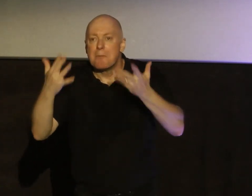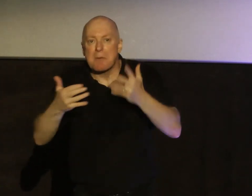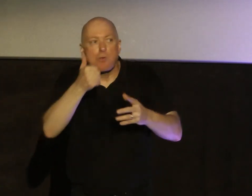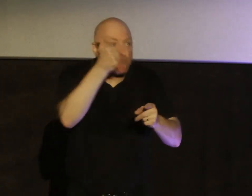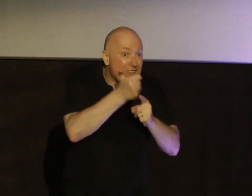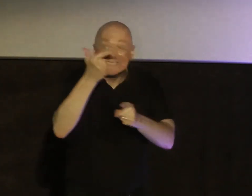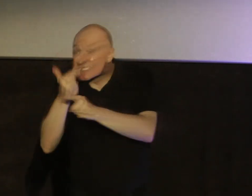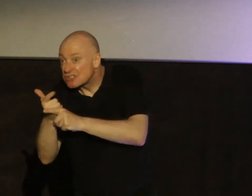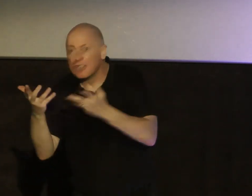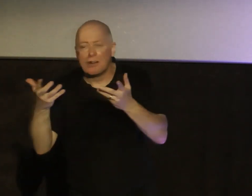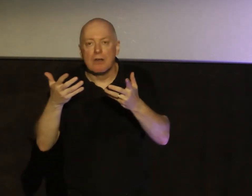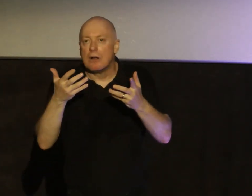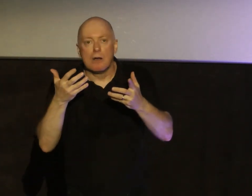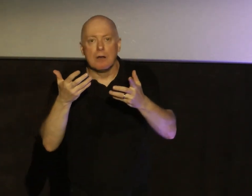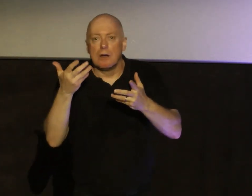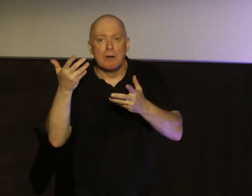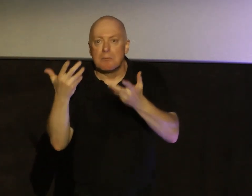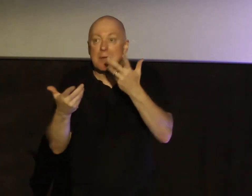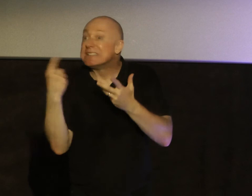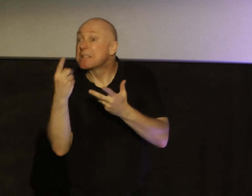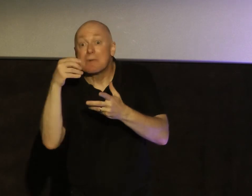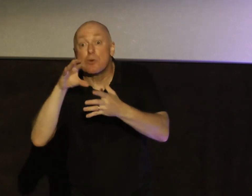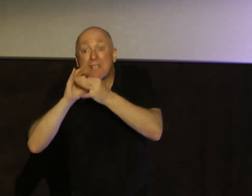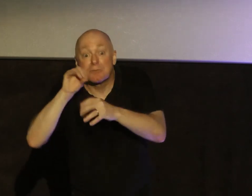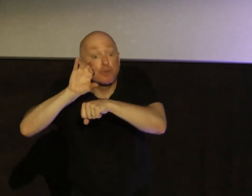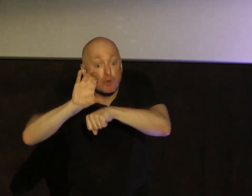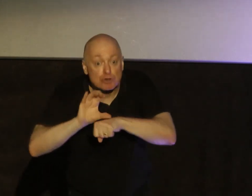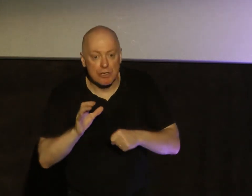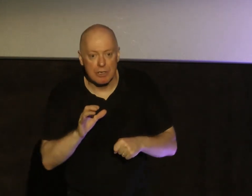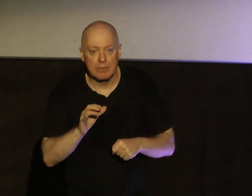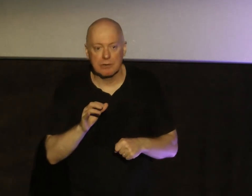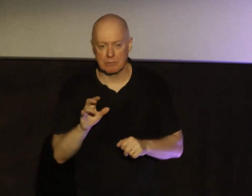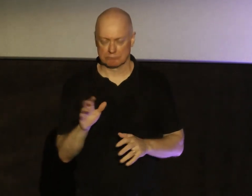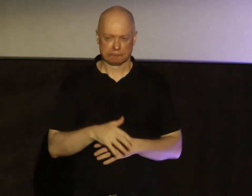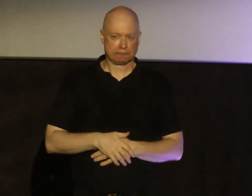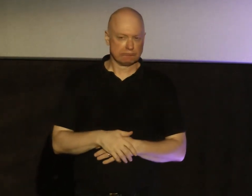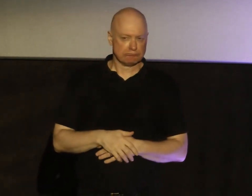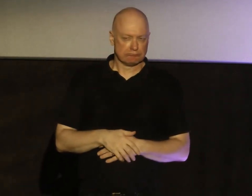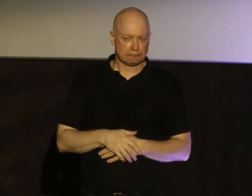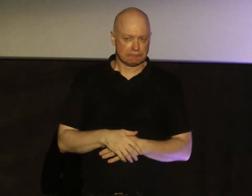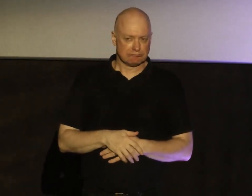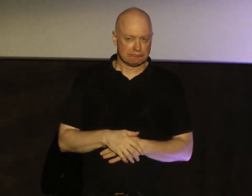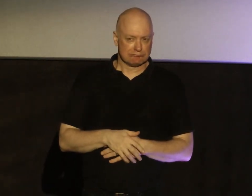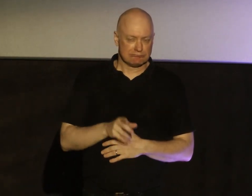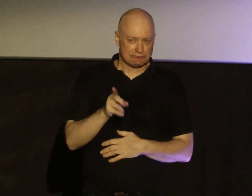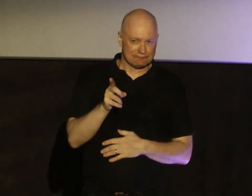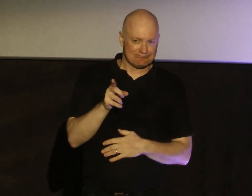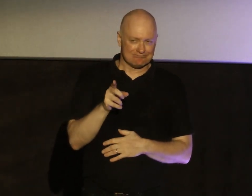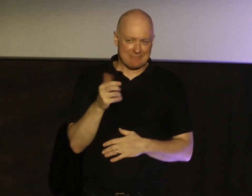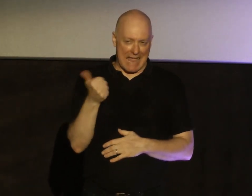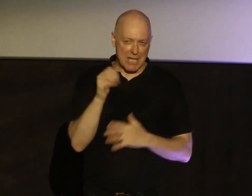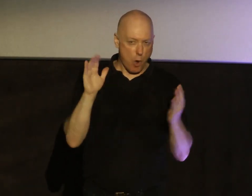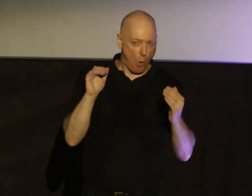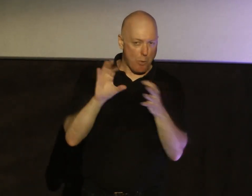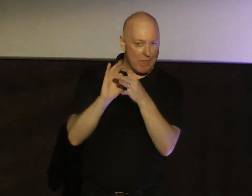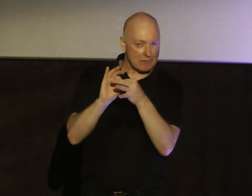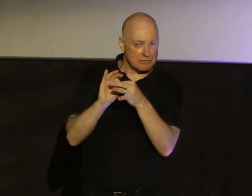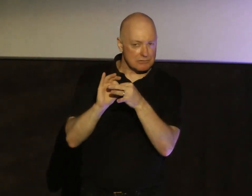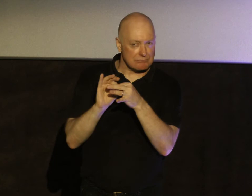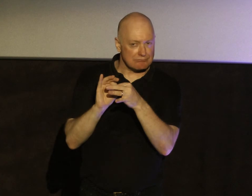relationship, it's a relationship with someone in the church. You look at it, you ask the question, does this relationship have any hope? Well, we need to put these